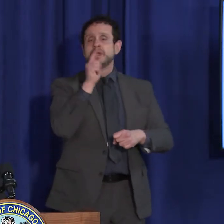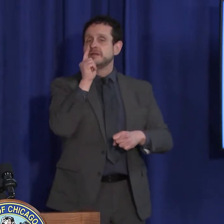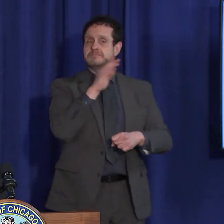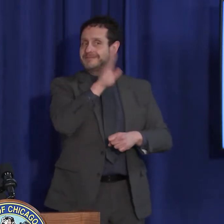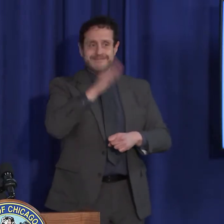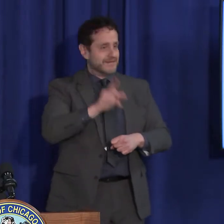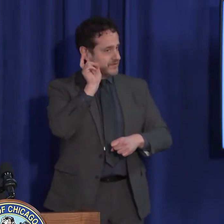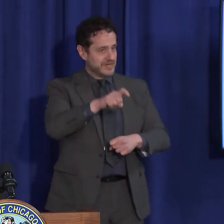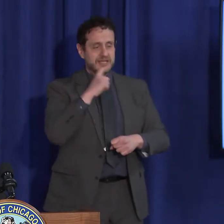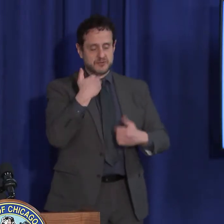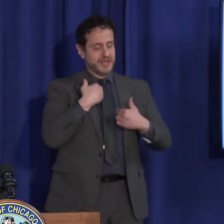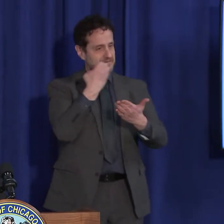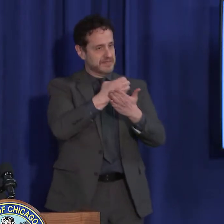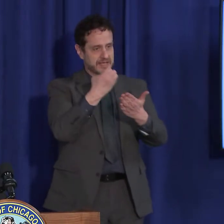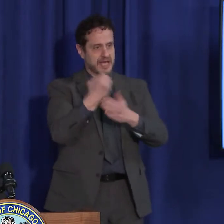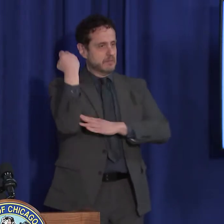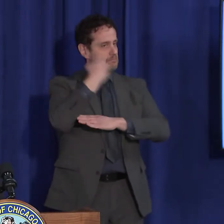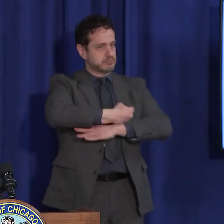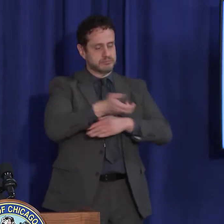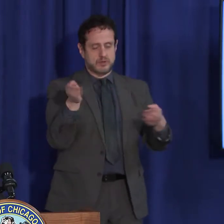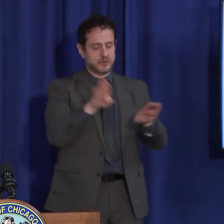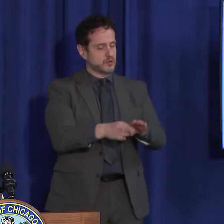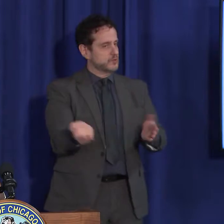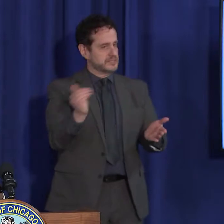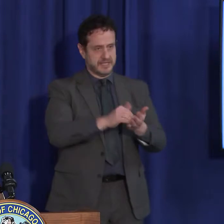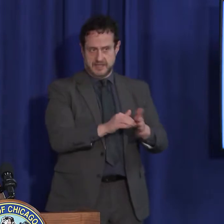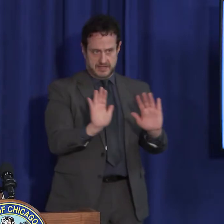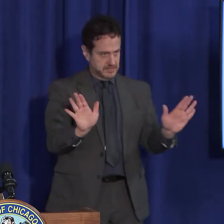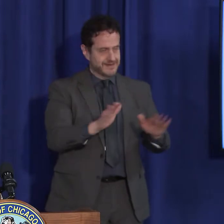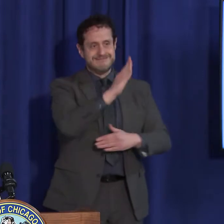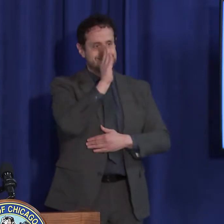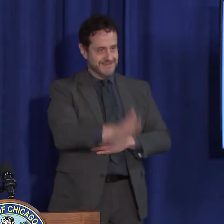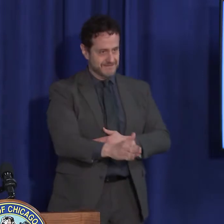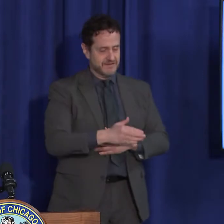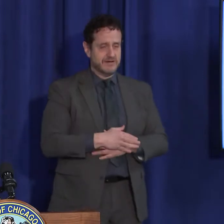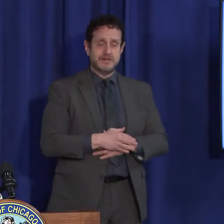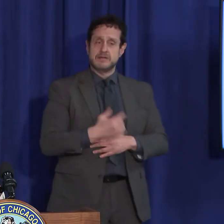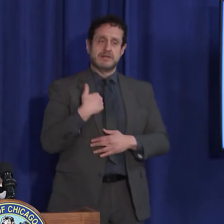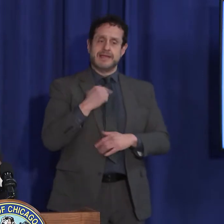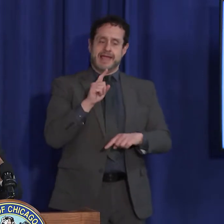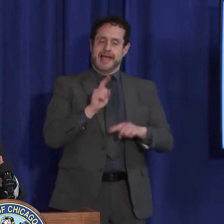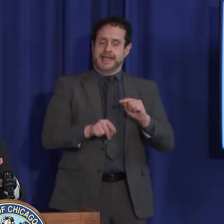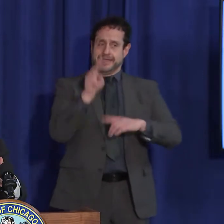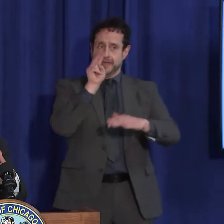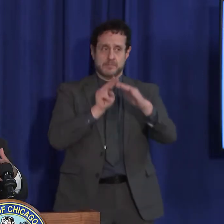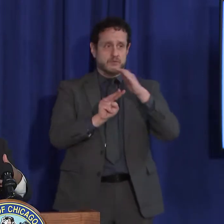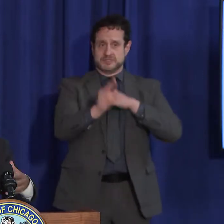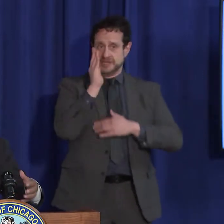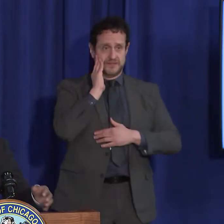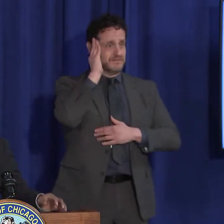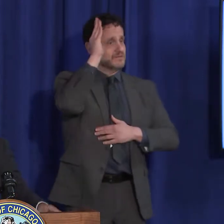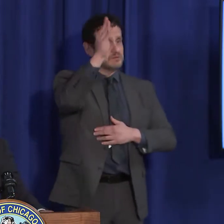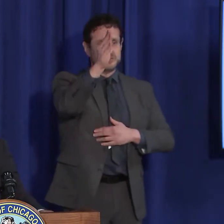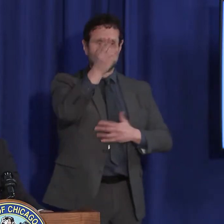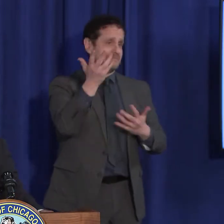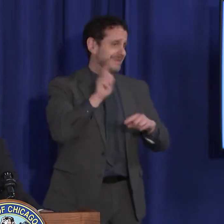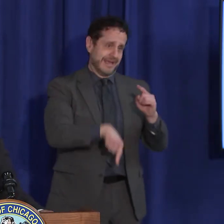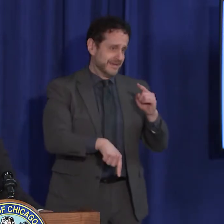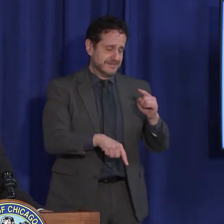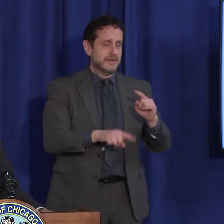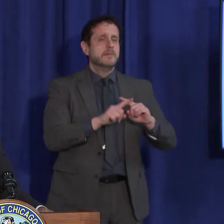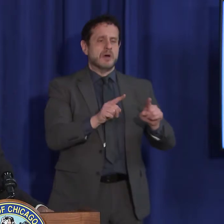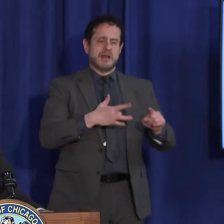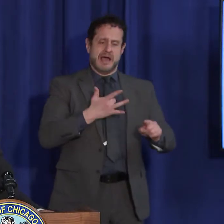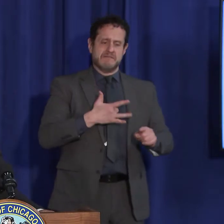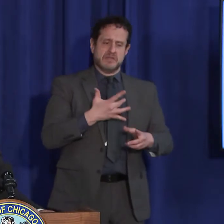down our economy again. Now, I don't sit here with a crystal ball and able to predict what the future is, but I